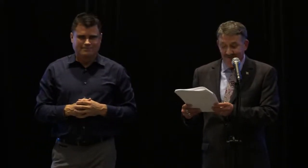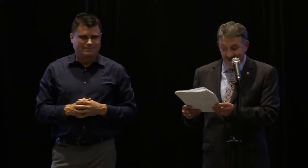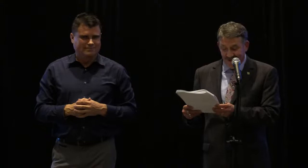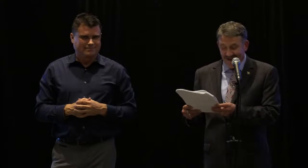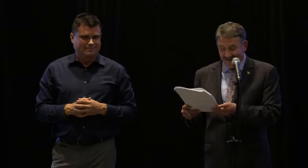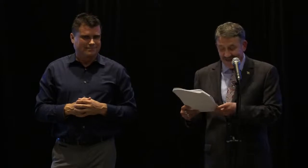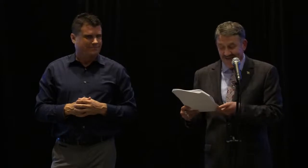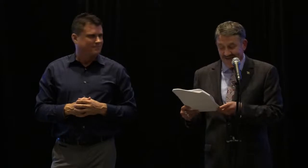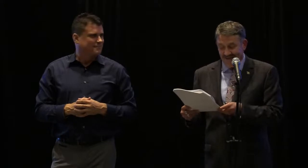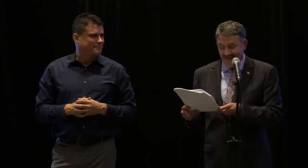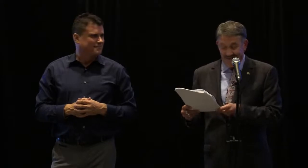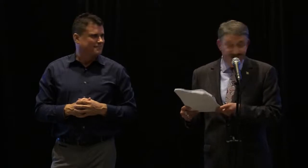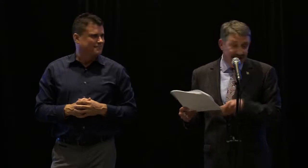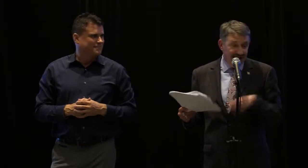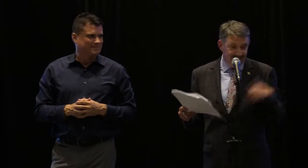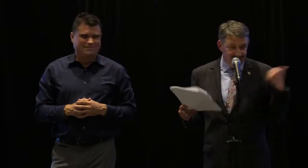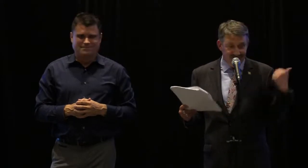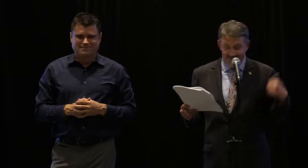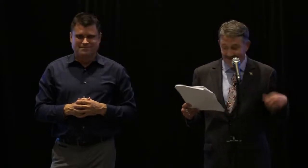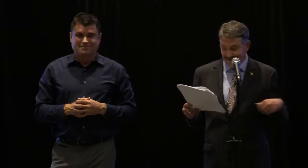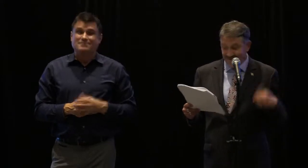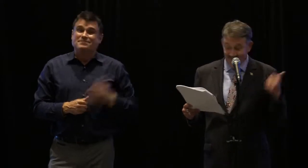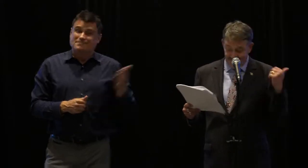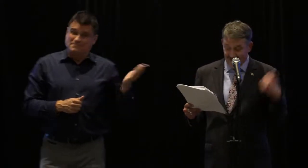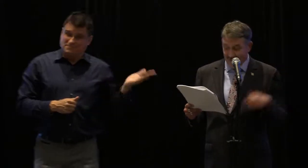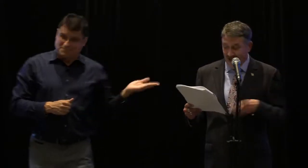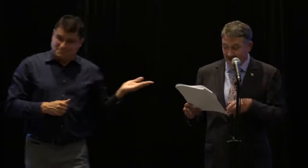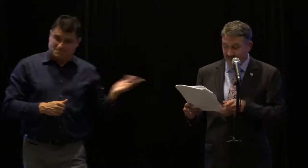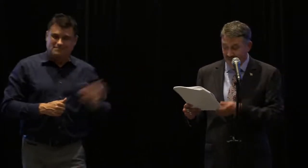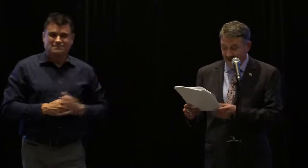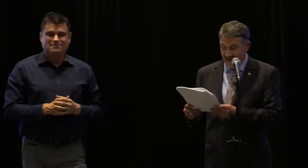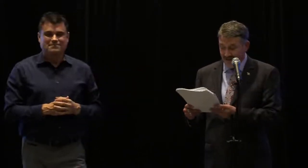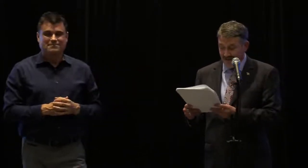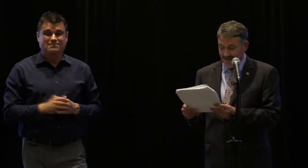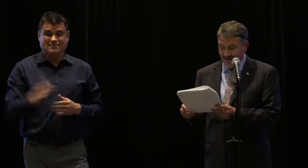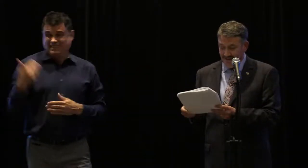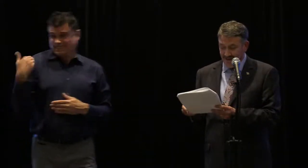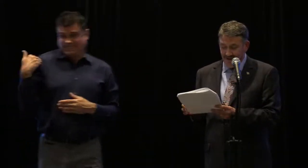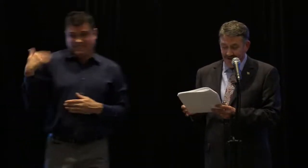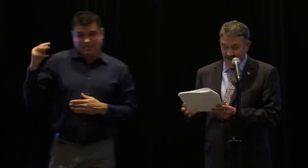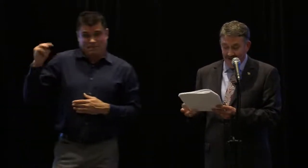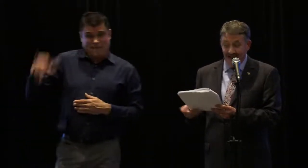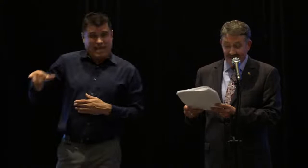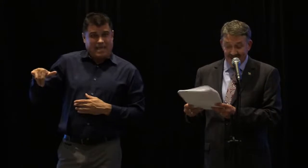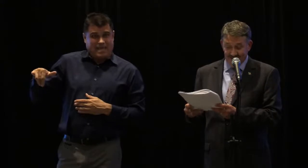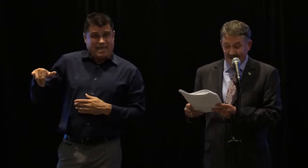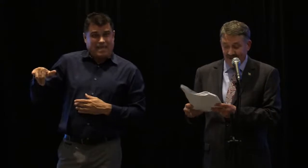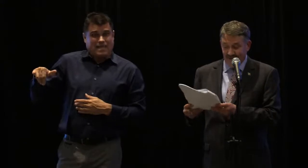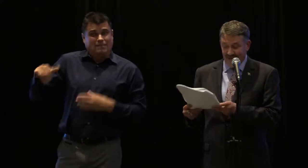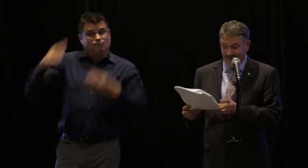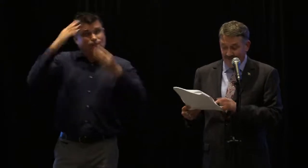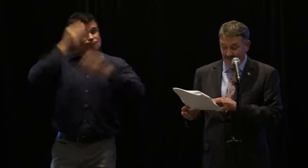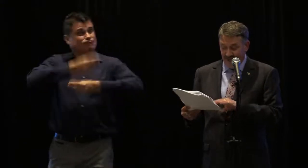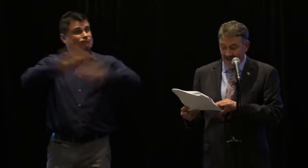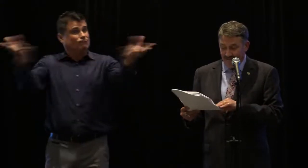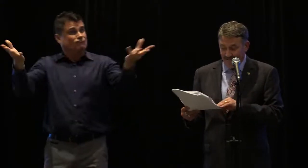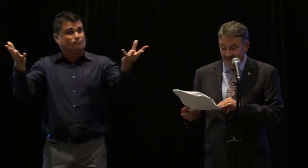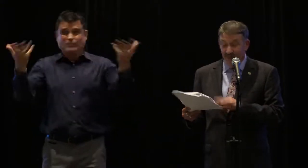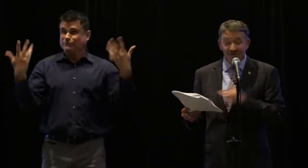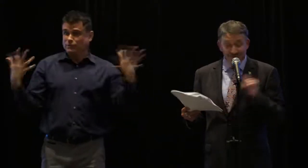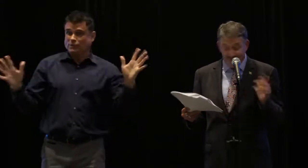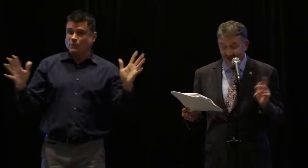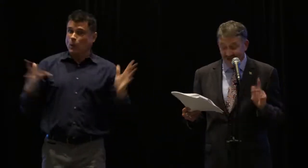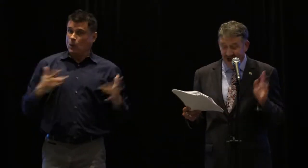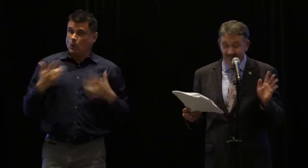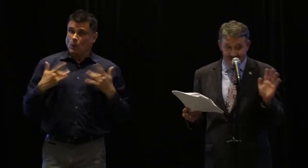We were very excited to announce just back in May that Accessibility BC plan. And